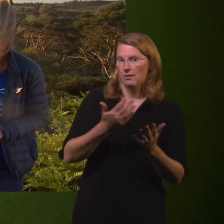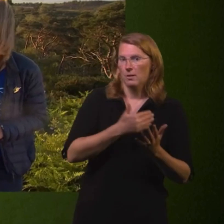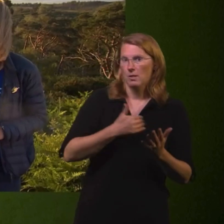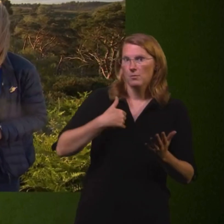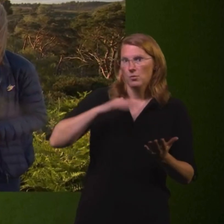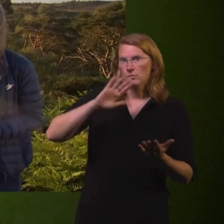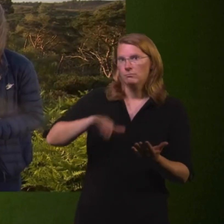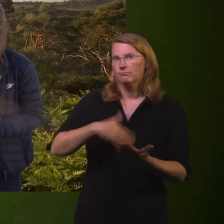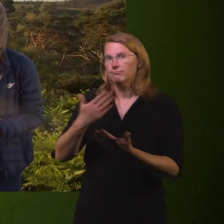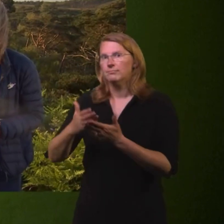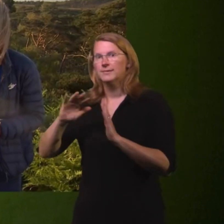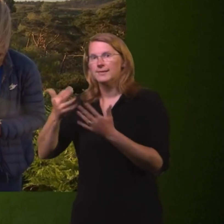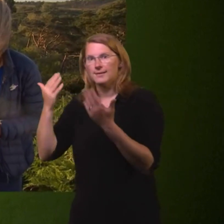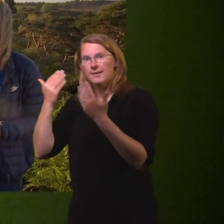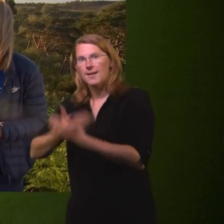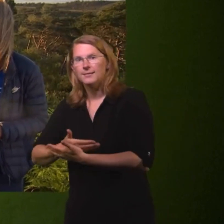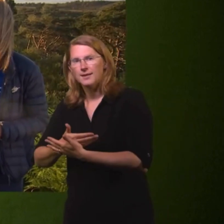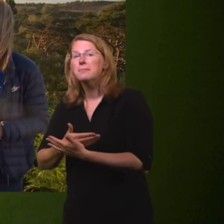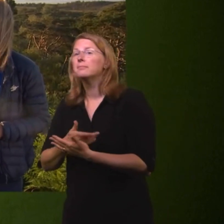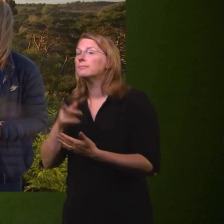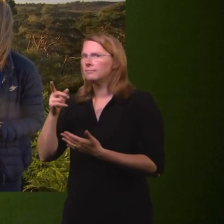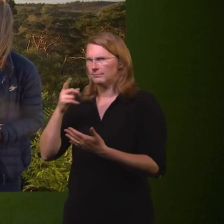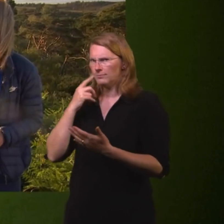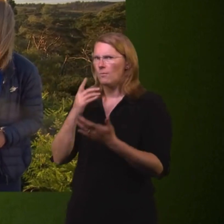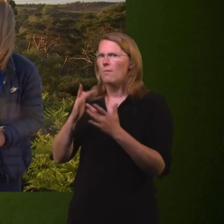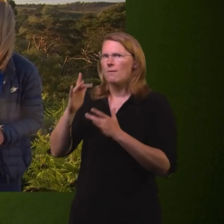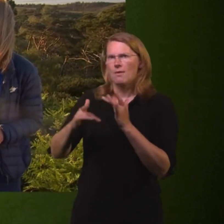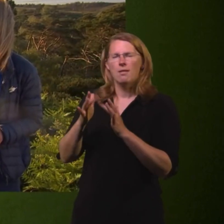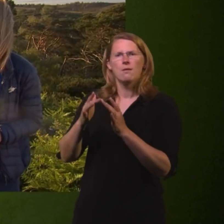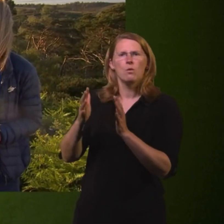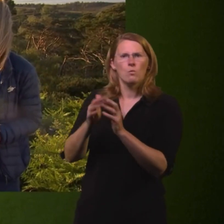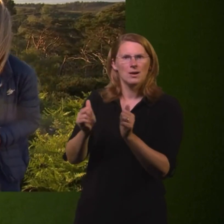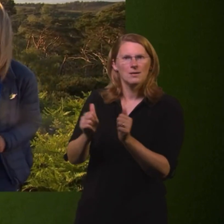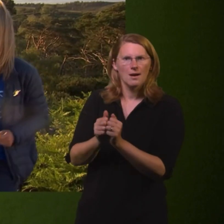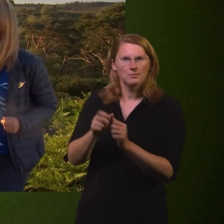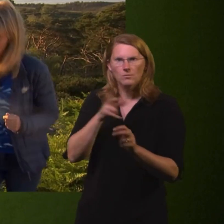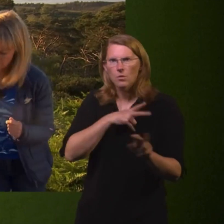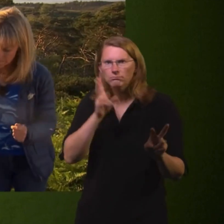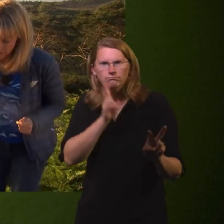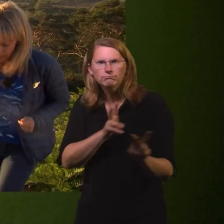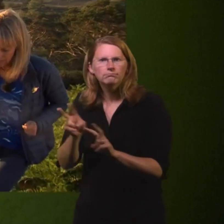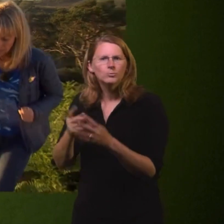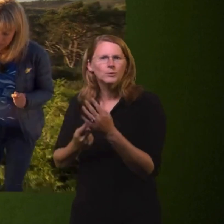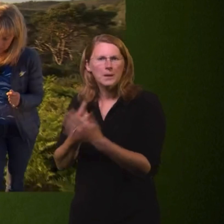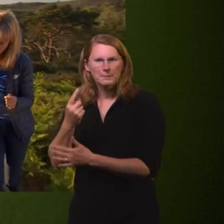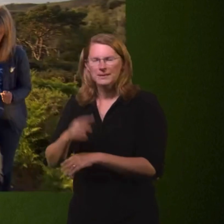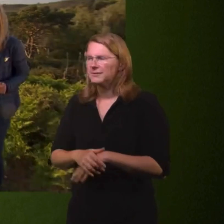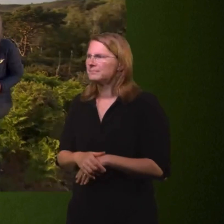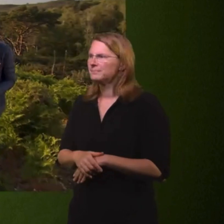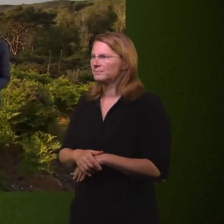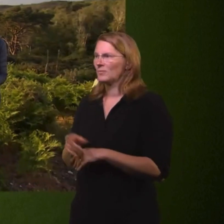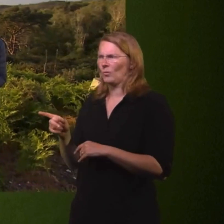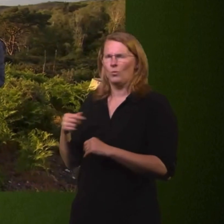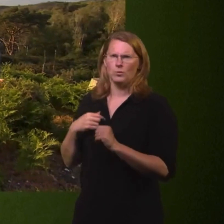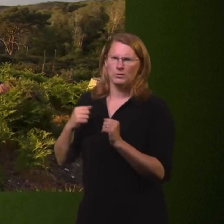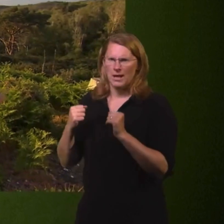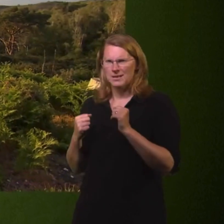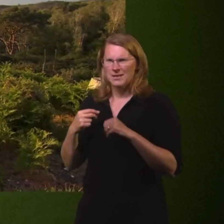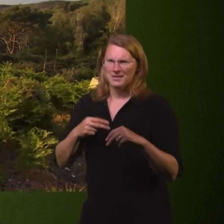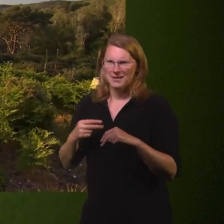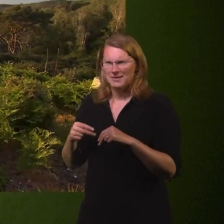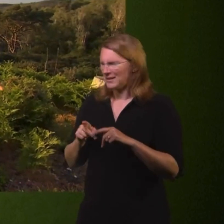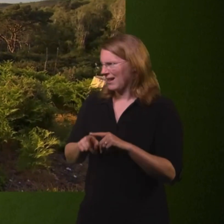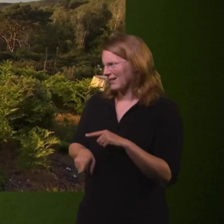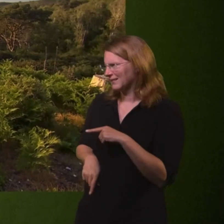want to see what's happening at the Dartford and the Blackbird's nest. I'm going to do a little excited dance now. Yeah? Yeah, it goes a little bit like It's not that excited. No, it's